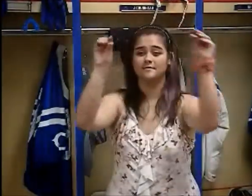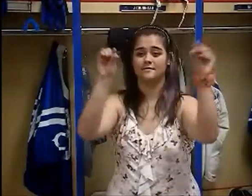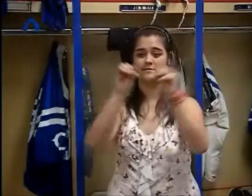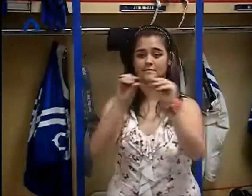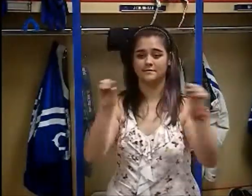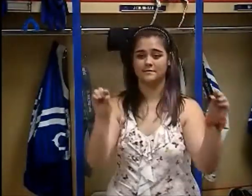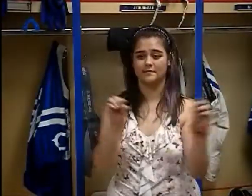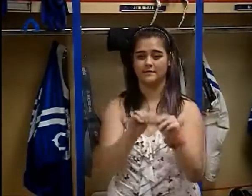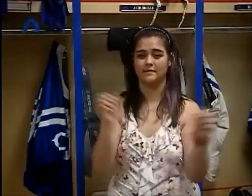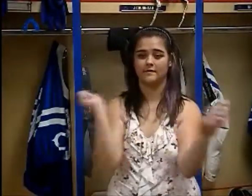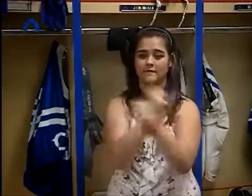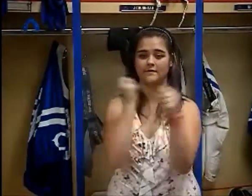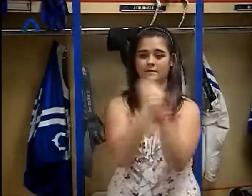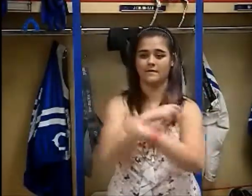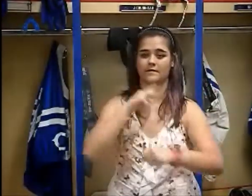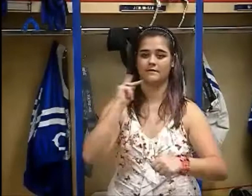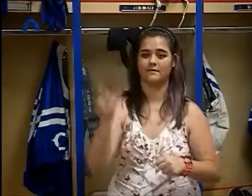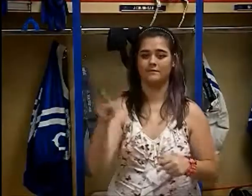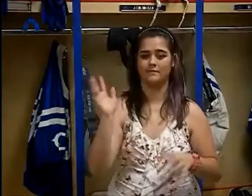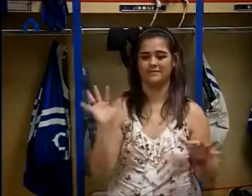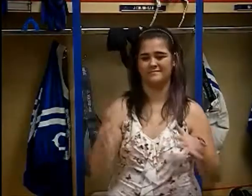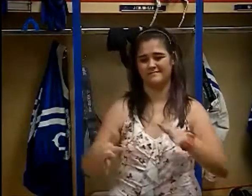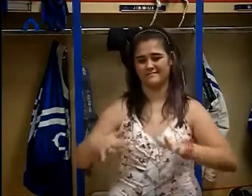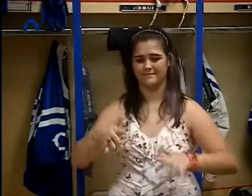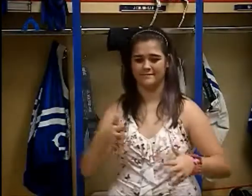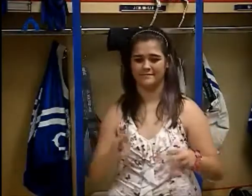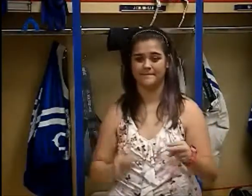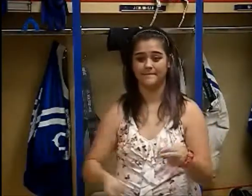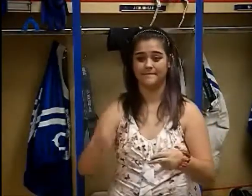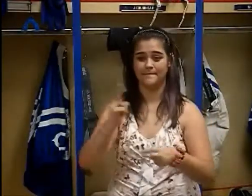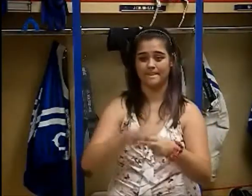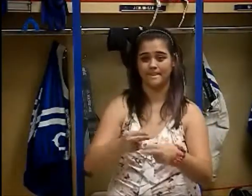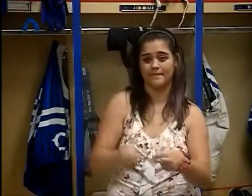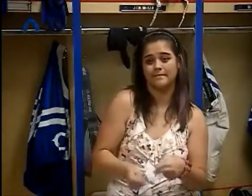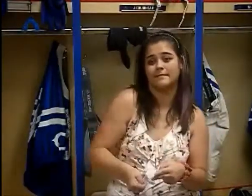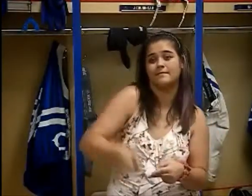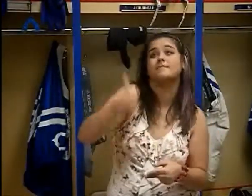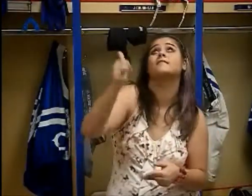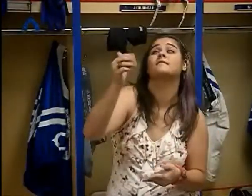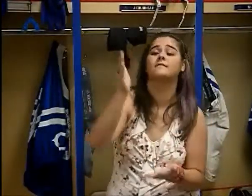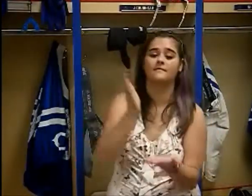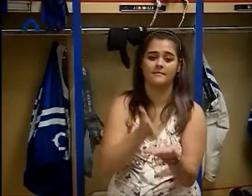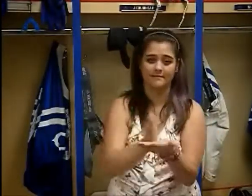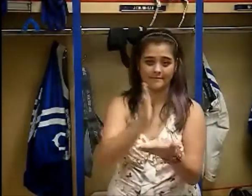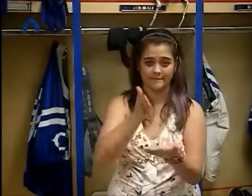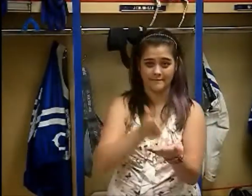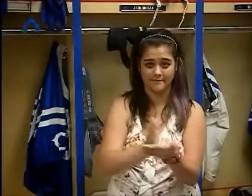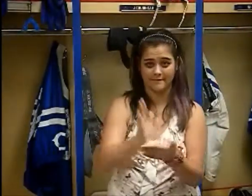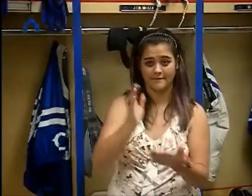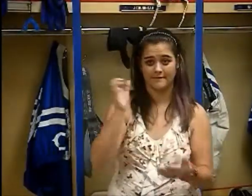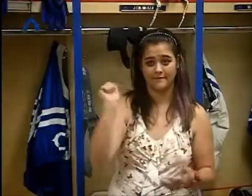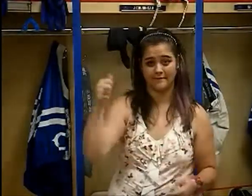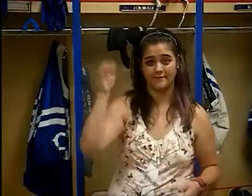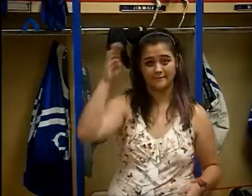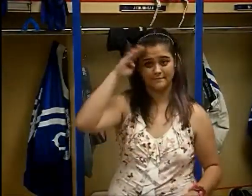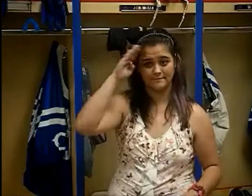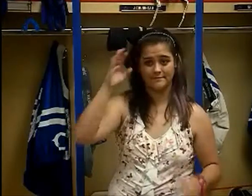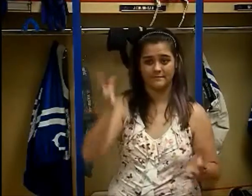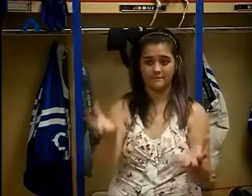the stars And stripes It's Batting back them Butterflies It's Calling in the air All right